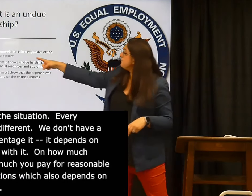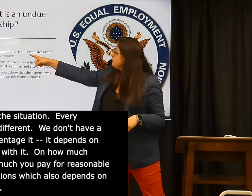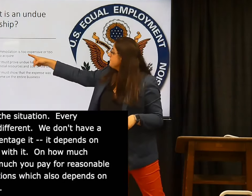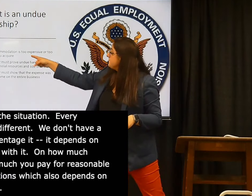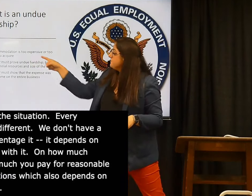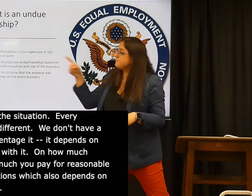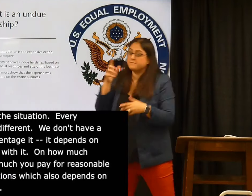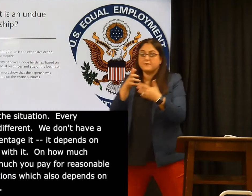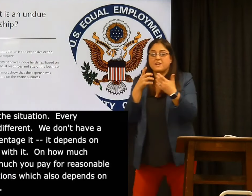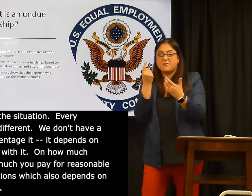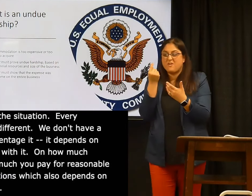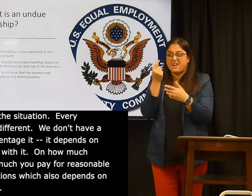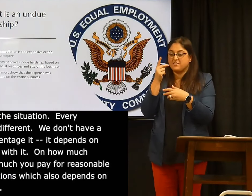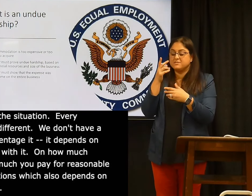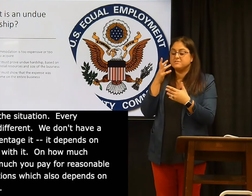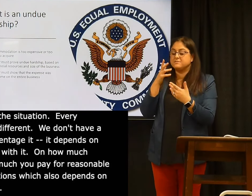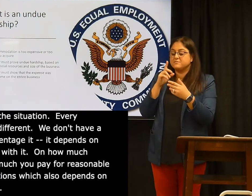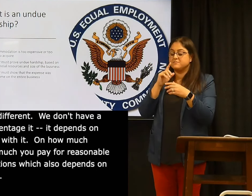So my next slide talks more about undue hardship.